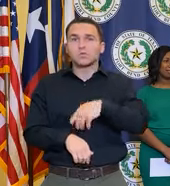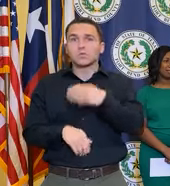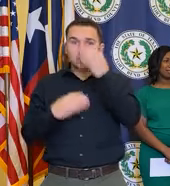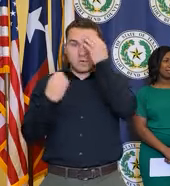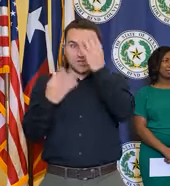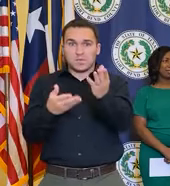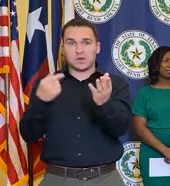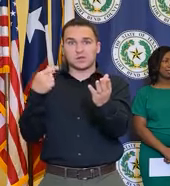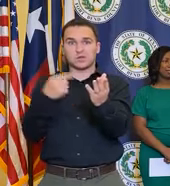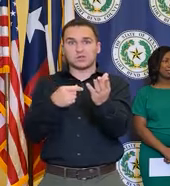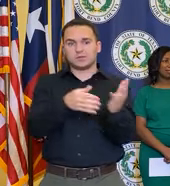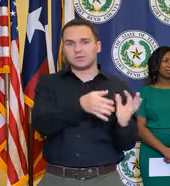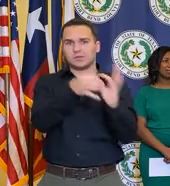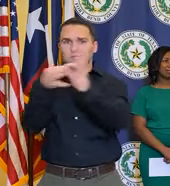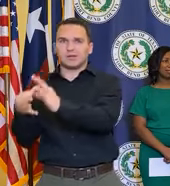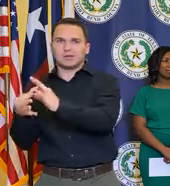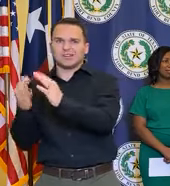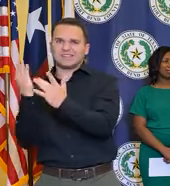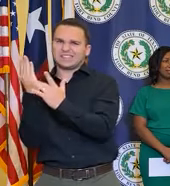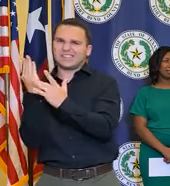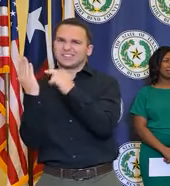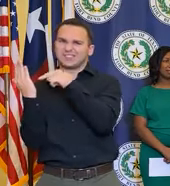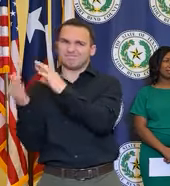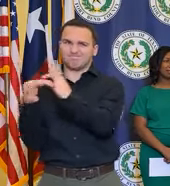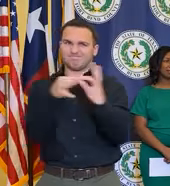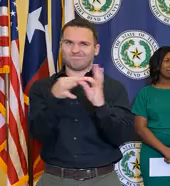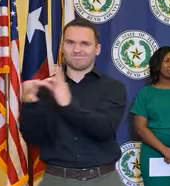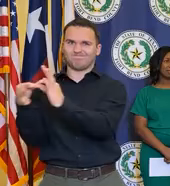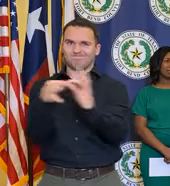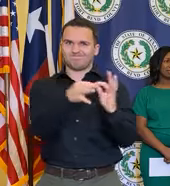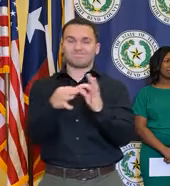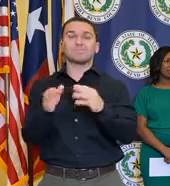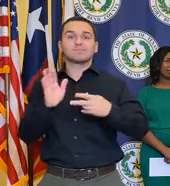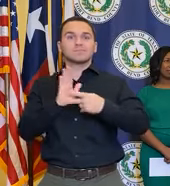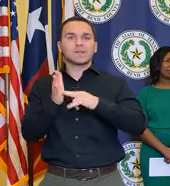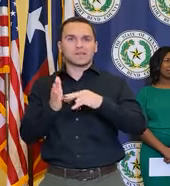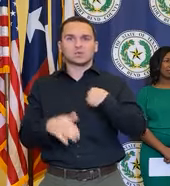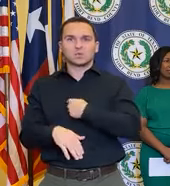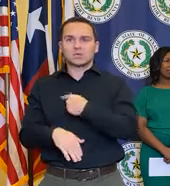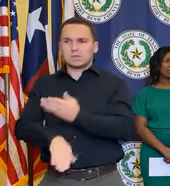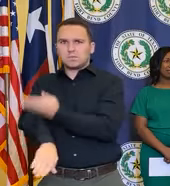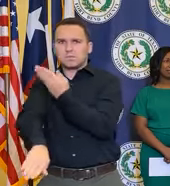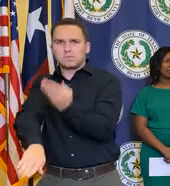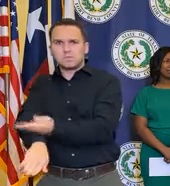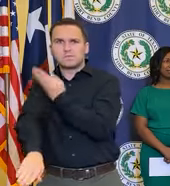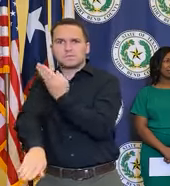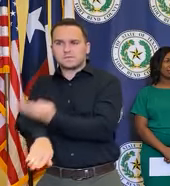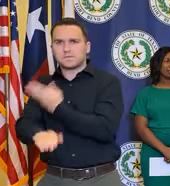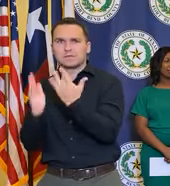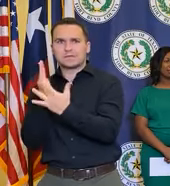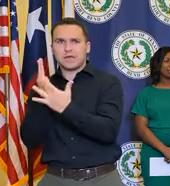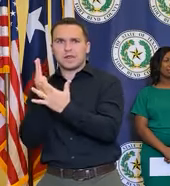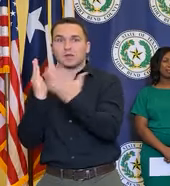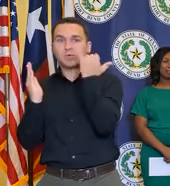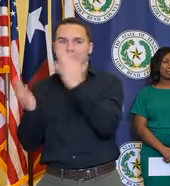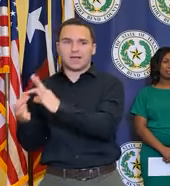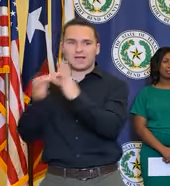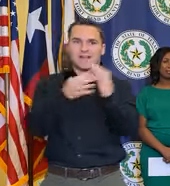move as fast as technology. And so that's why we are moving technology, so that the information can move